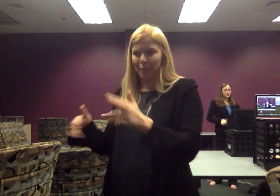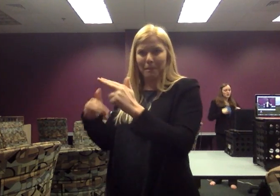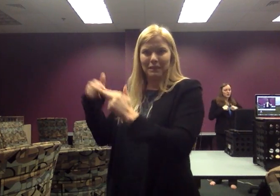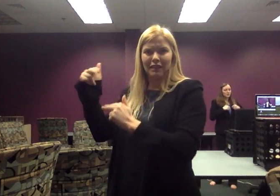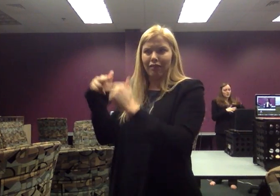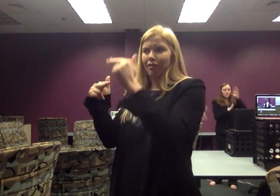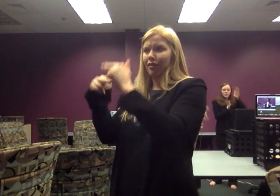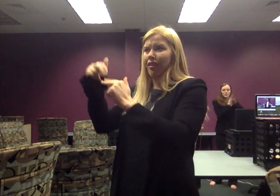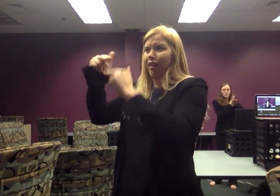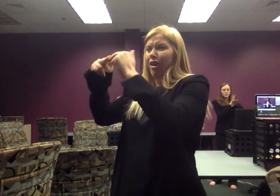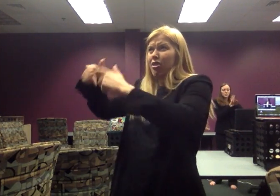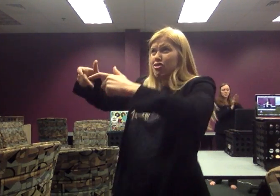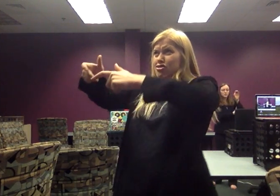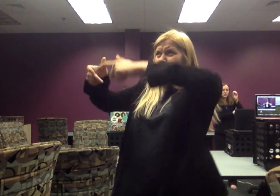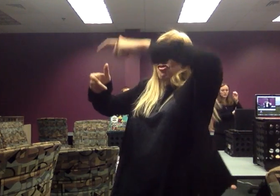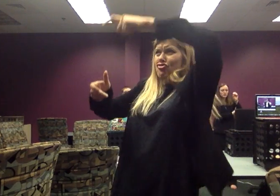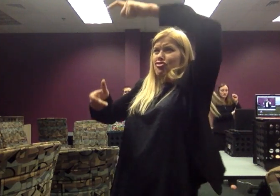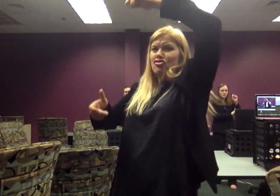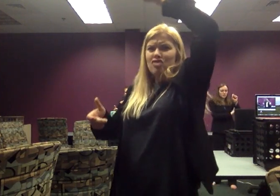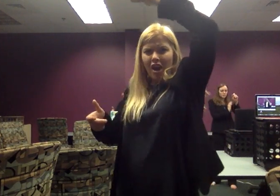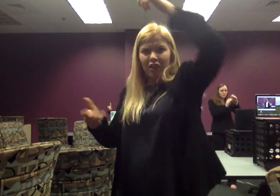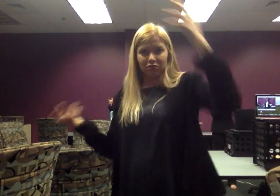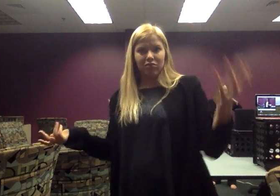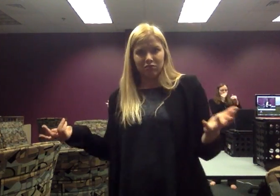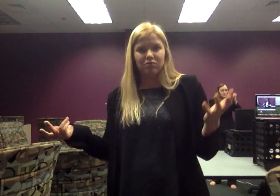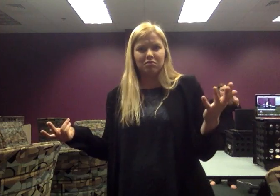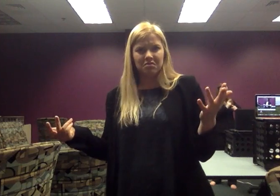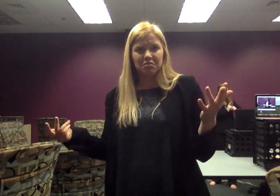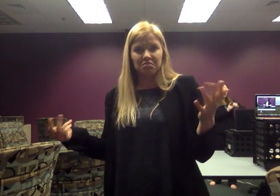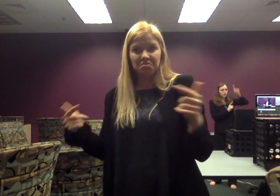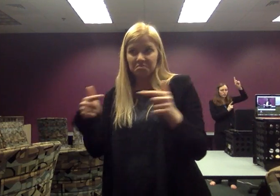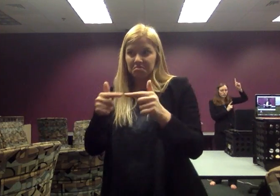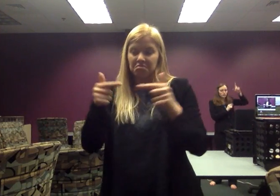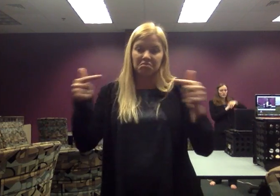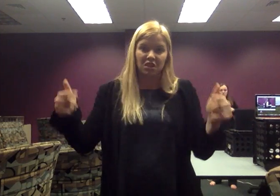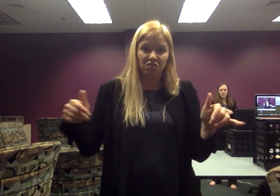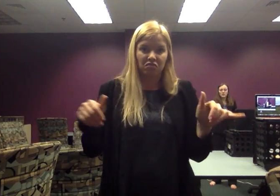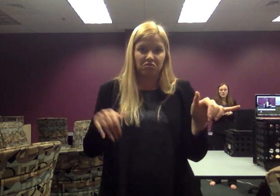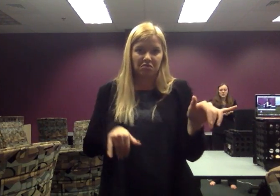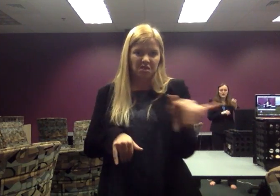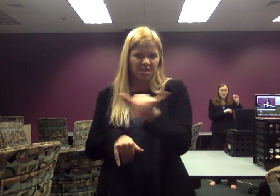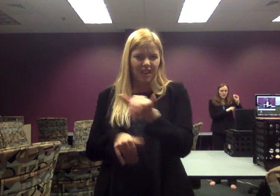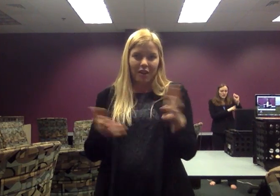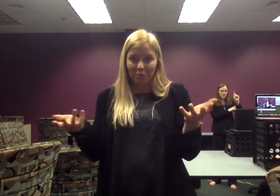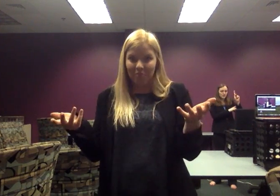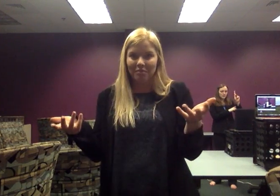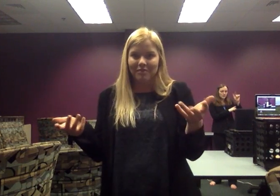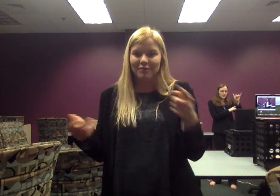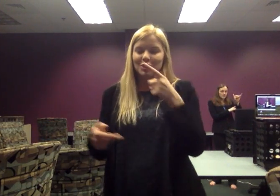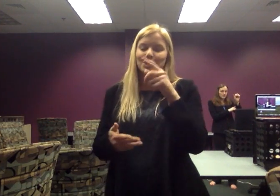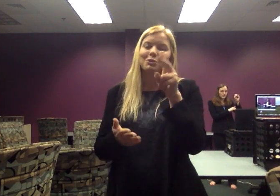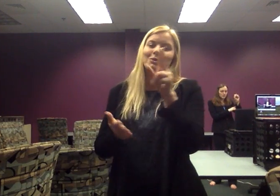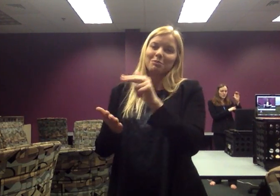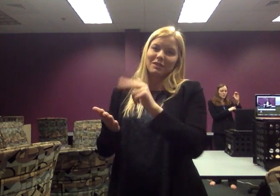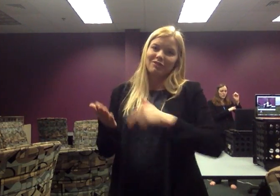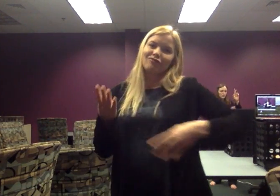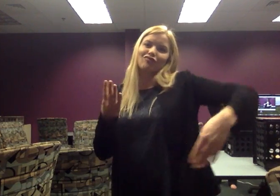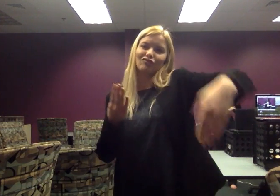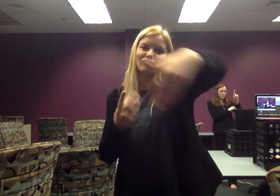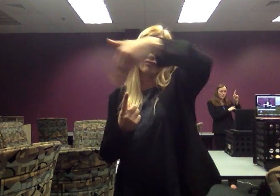Sort of the same colors, though. So she was painting what was around her. This is the famous one. This